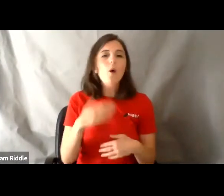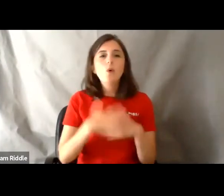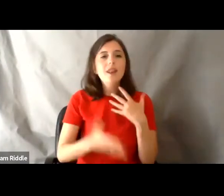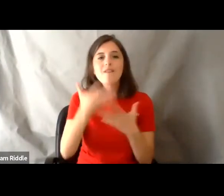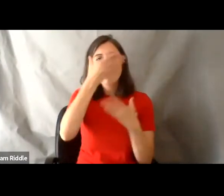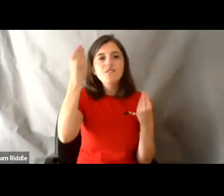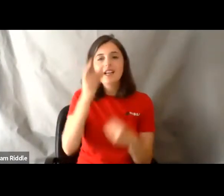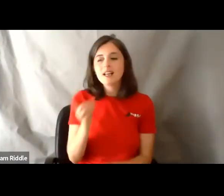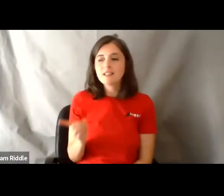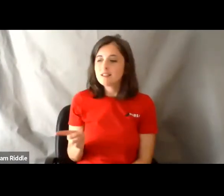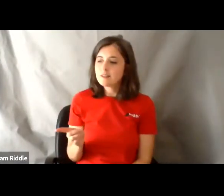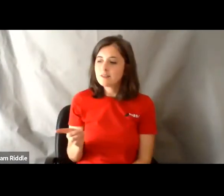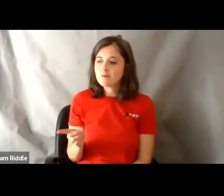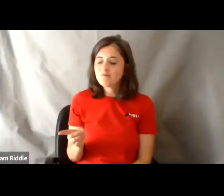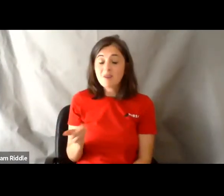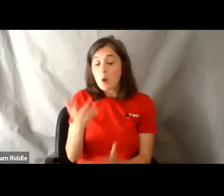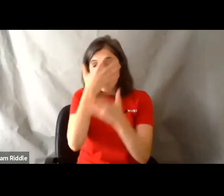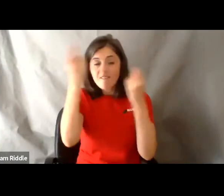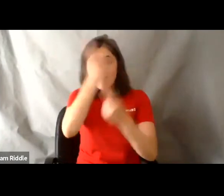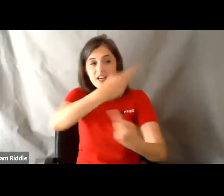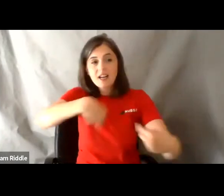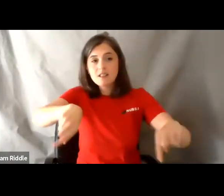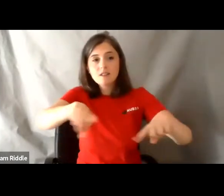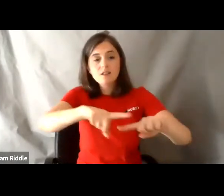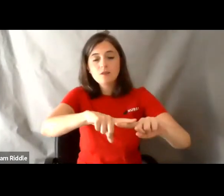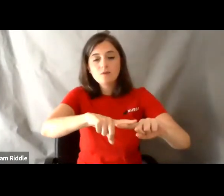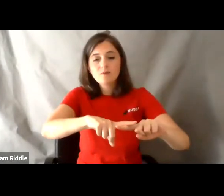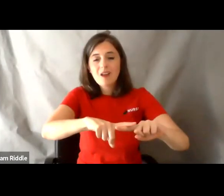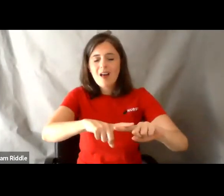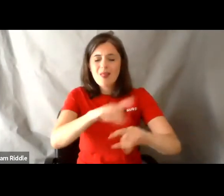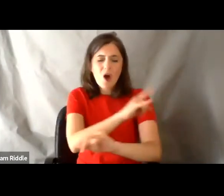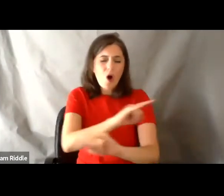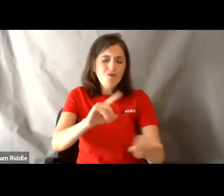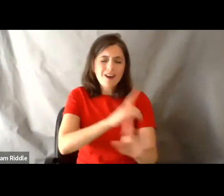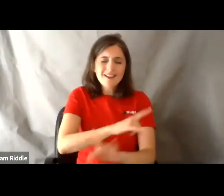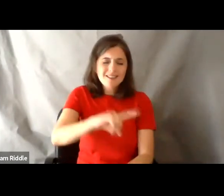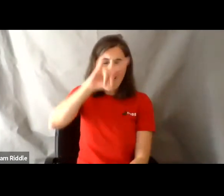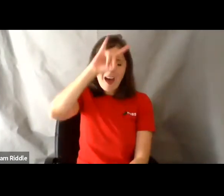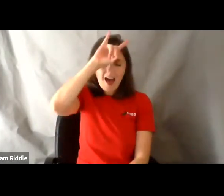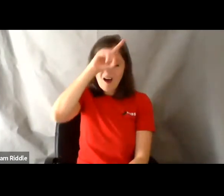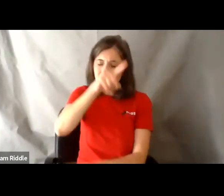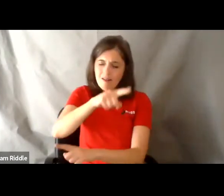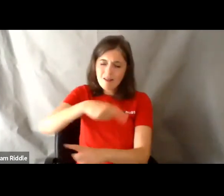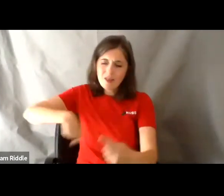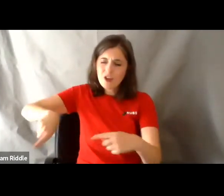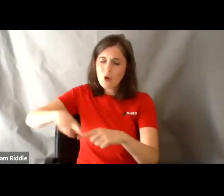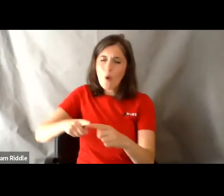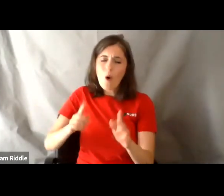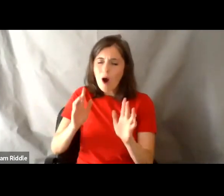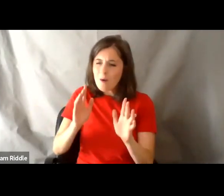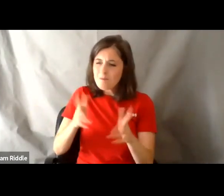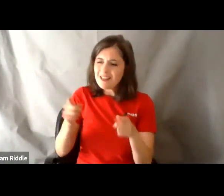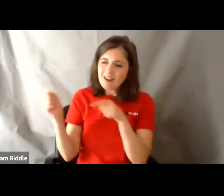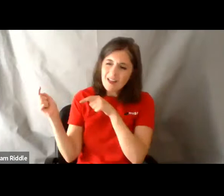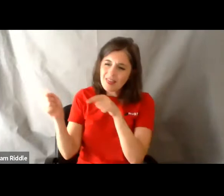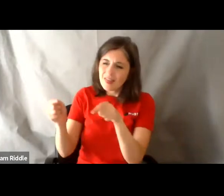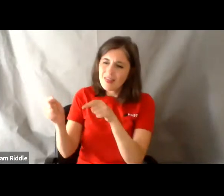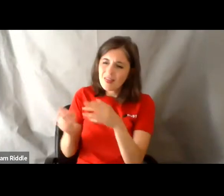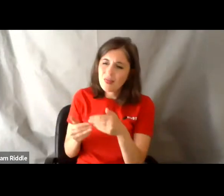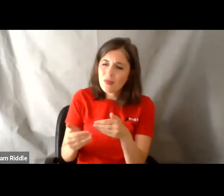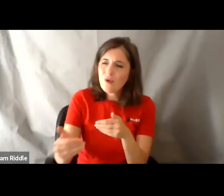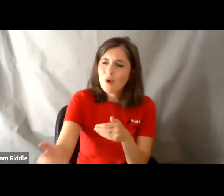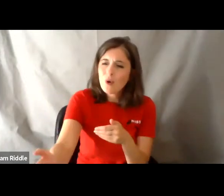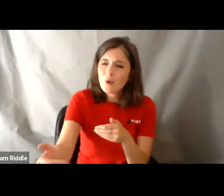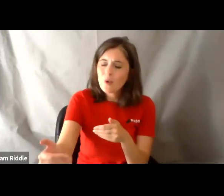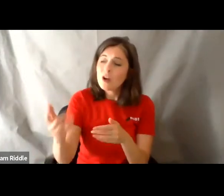you, and all the others too, or the horrendous hell that you were all put through. You live in